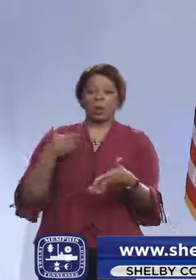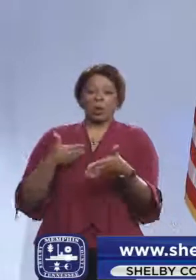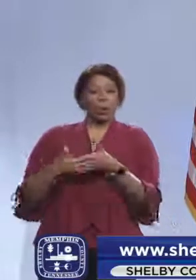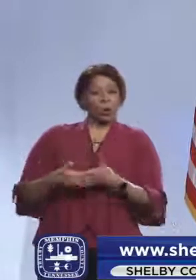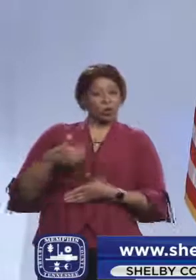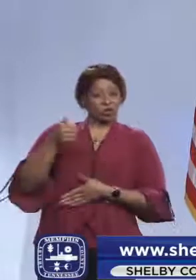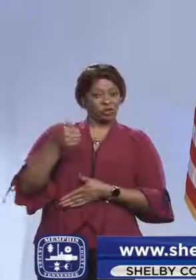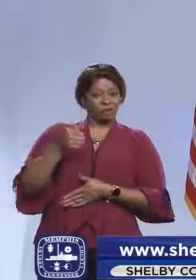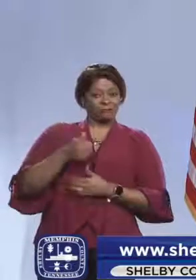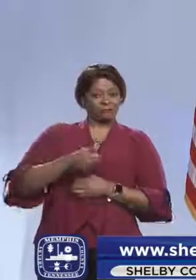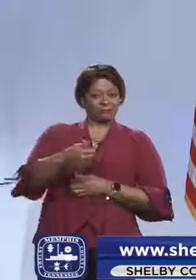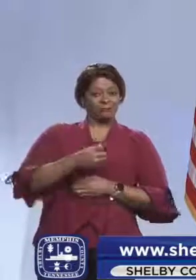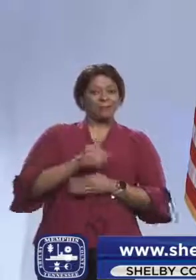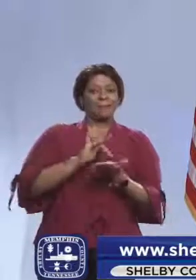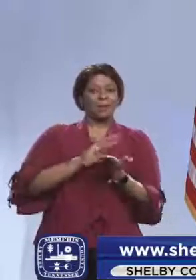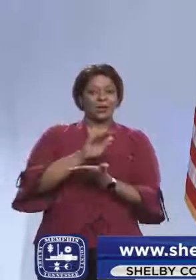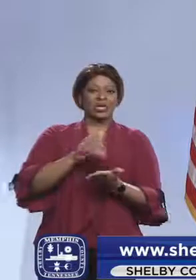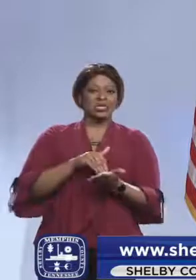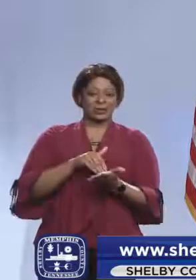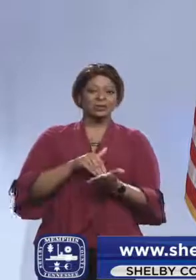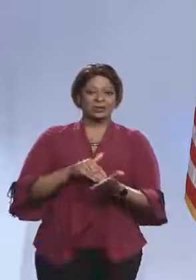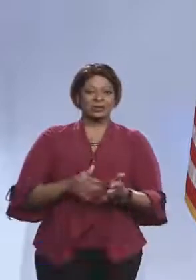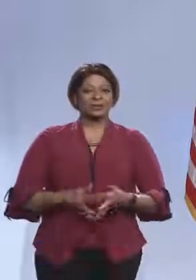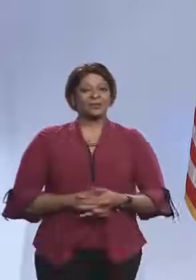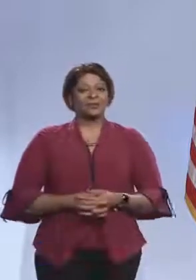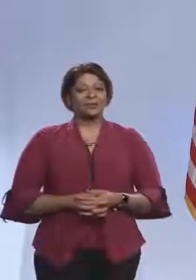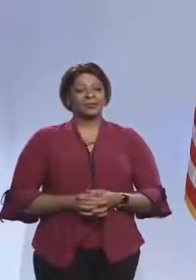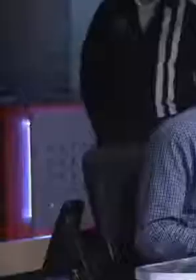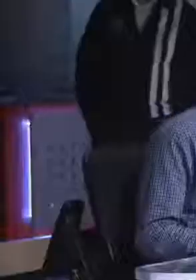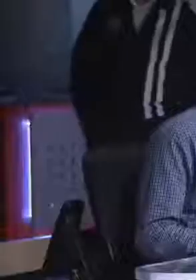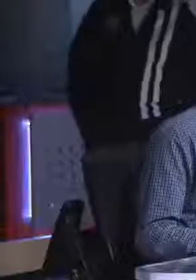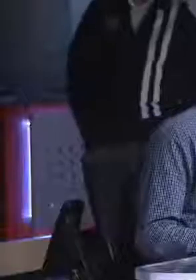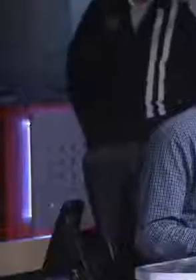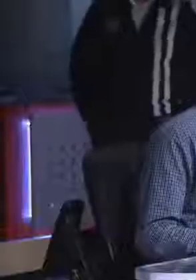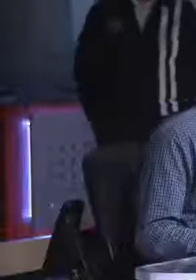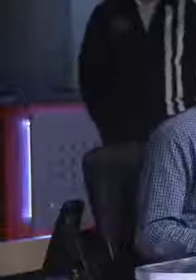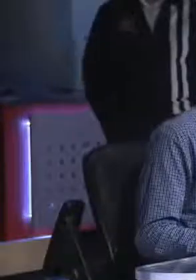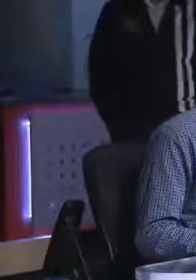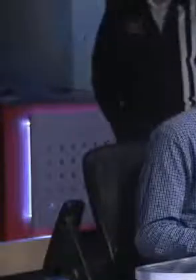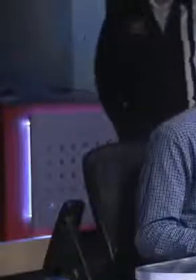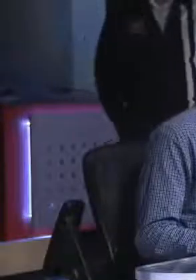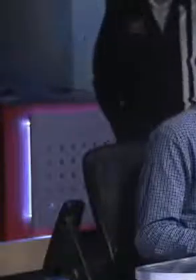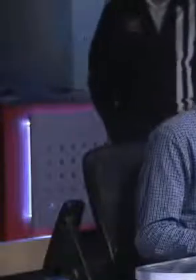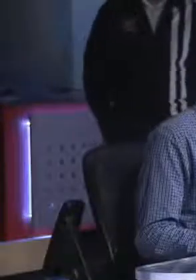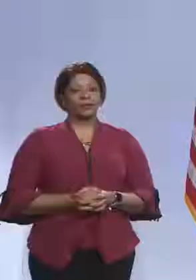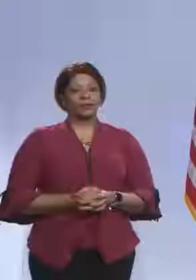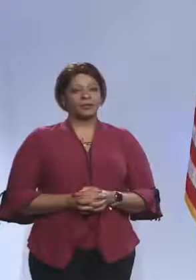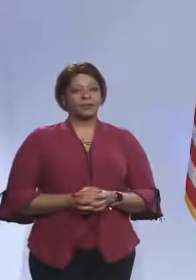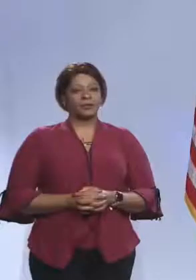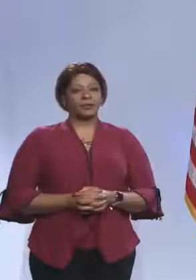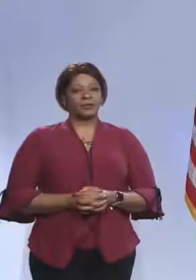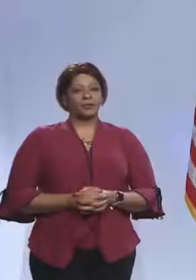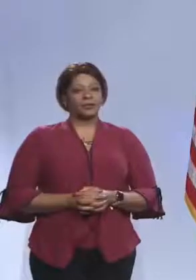closer to the medical center. Bradley Broders with Local Memphis 24.